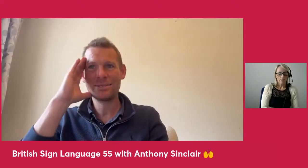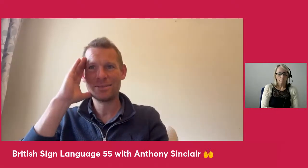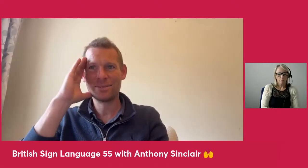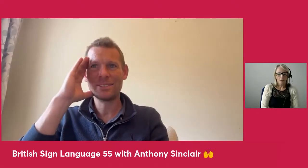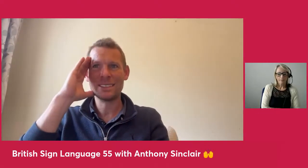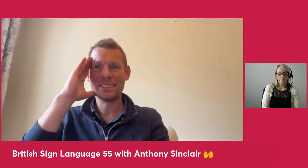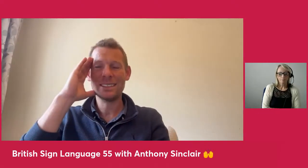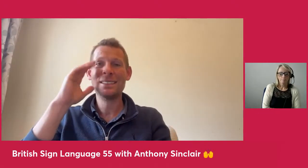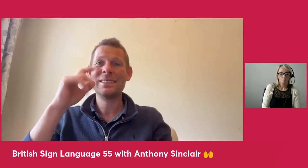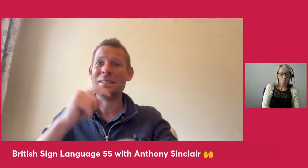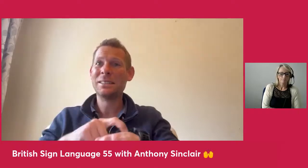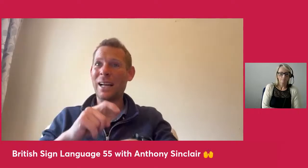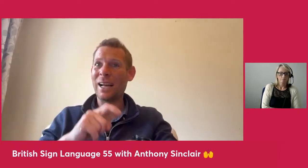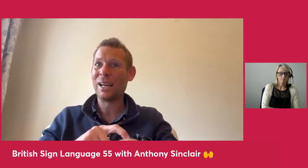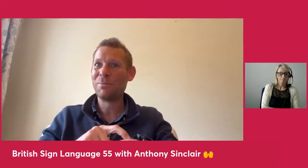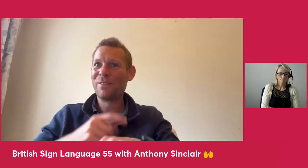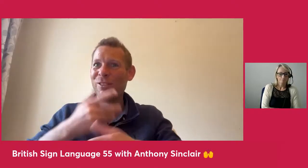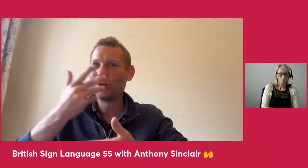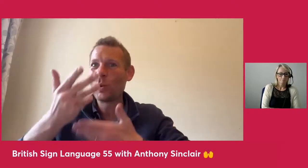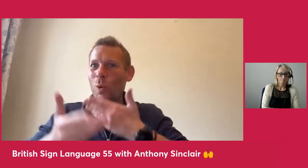Or time for bed.